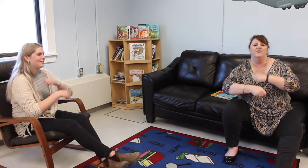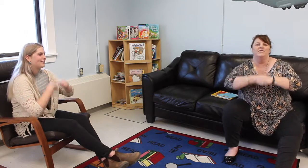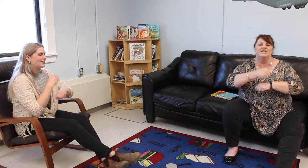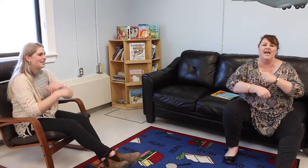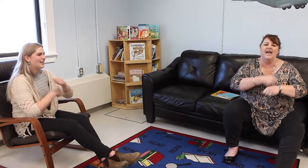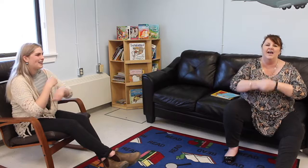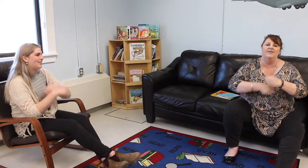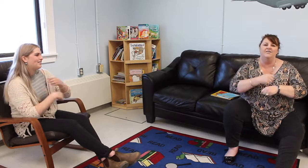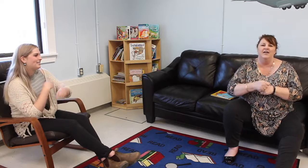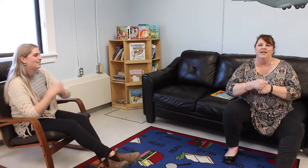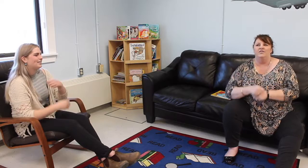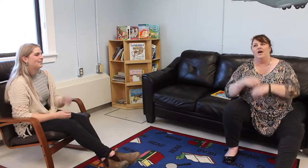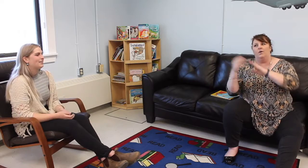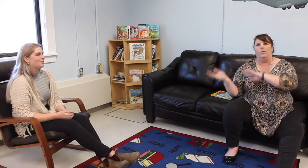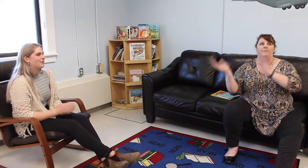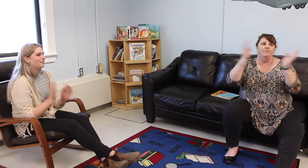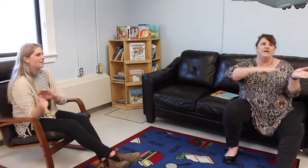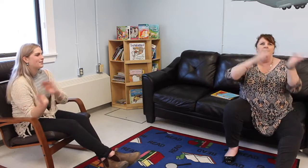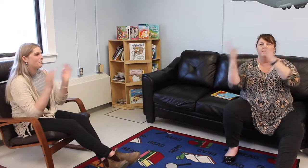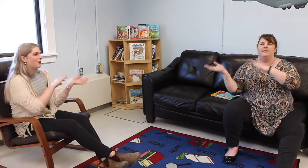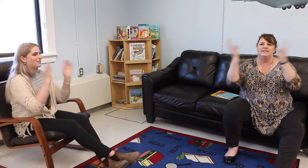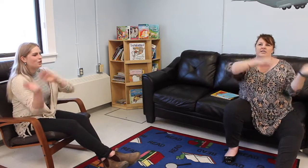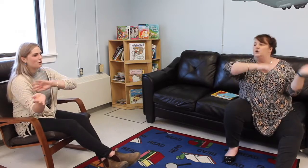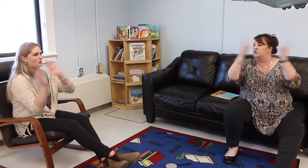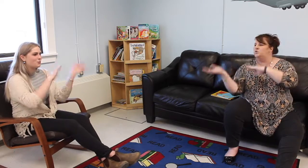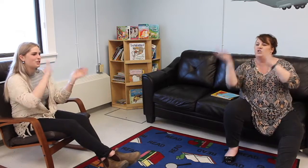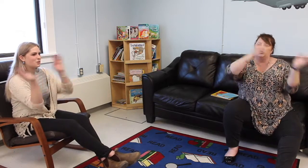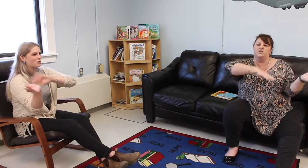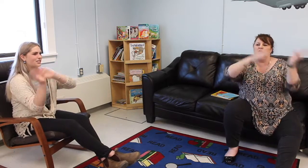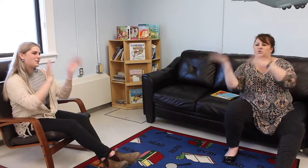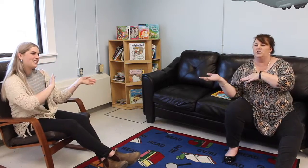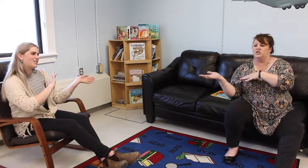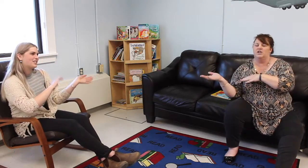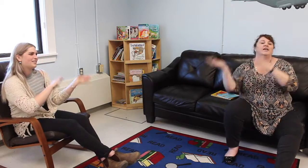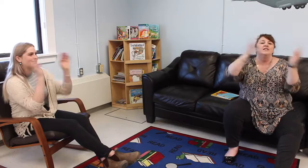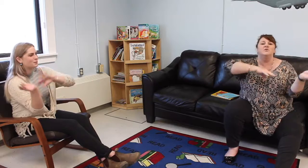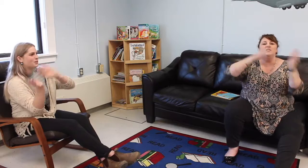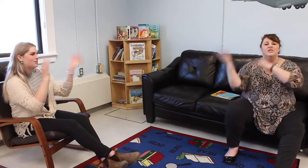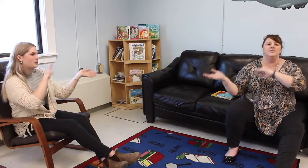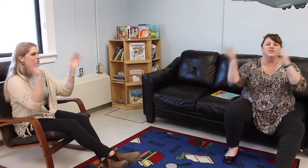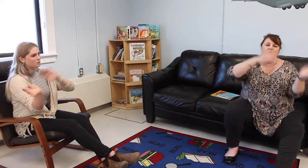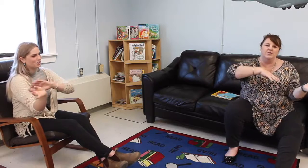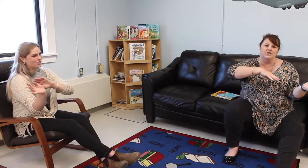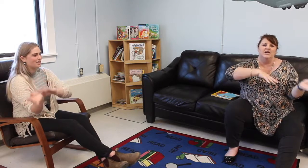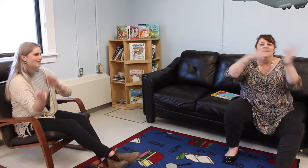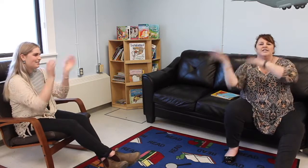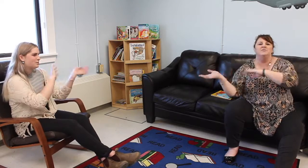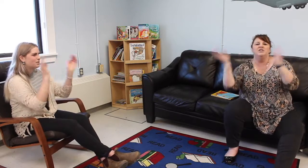the town. The wipers on the bus go swish, swish, swish, swish, swish, swish, swish,